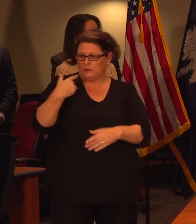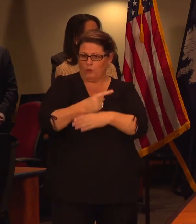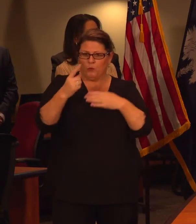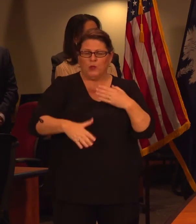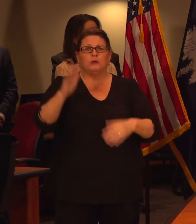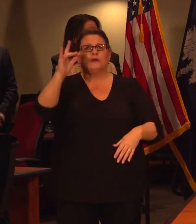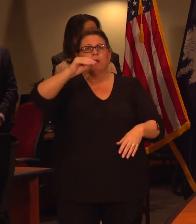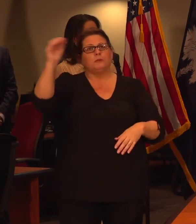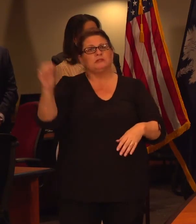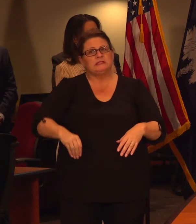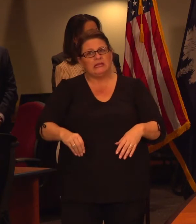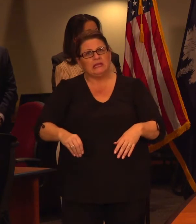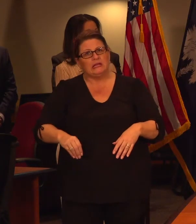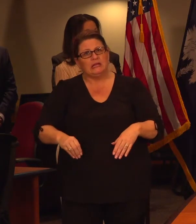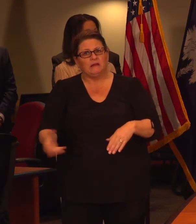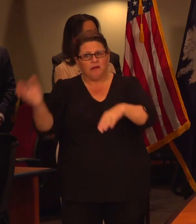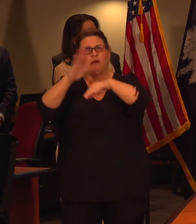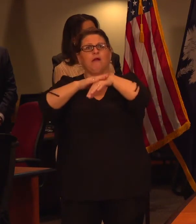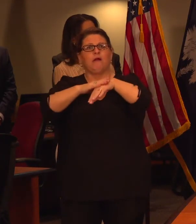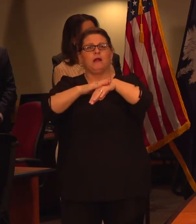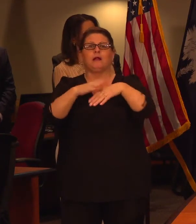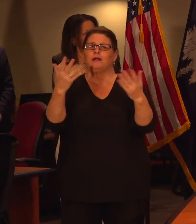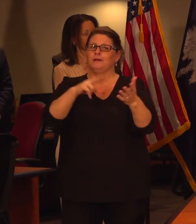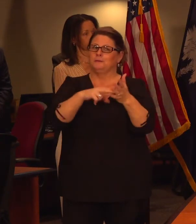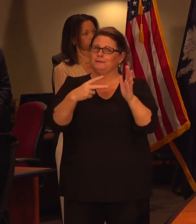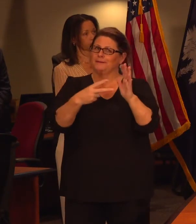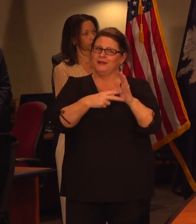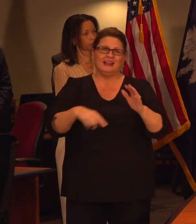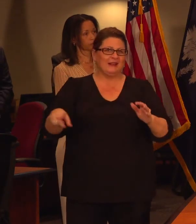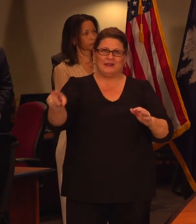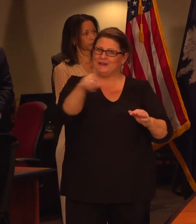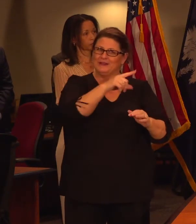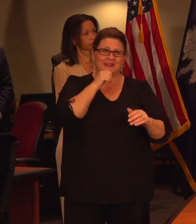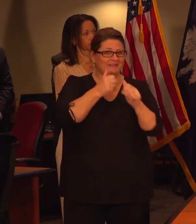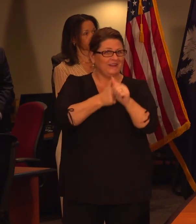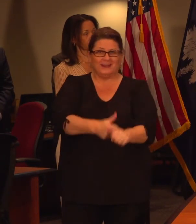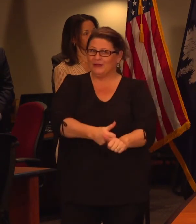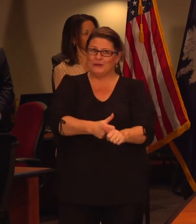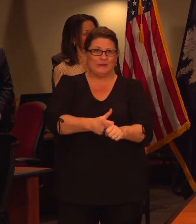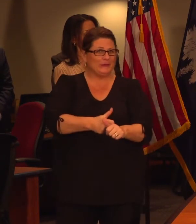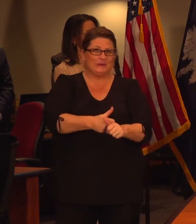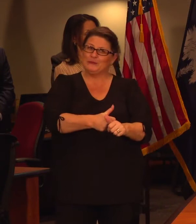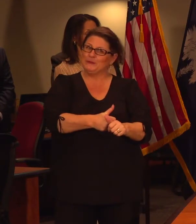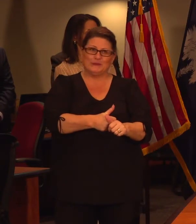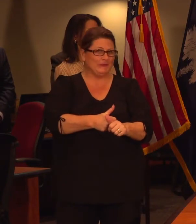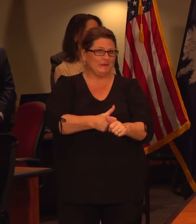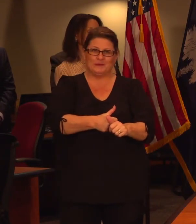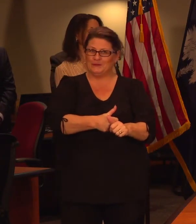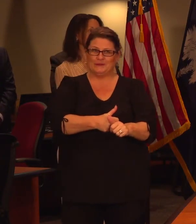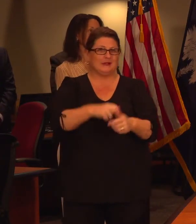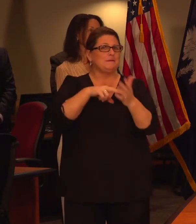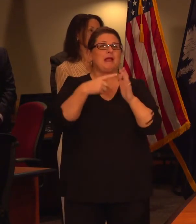up 25% in some places. Well, that tells us that there's a level of non-compliance. People they're traveling,